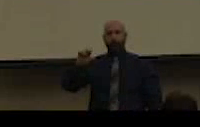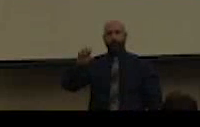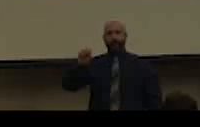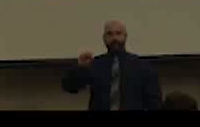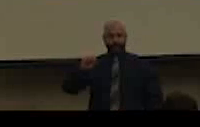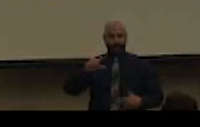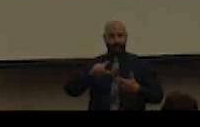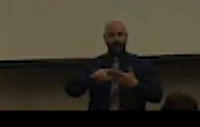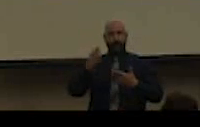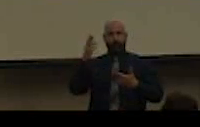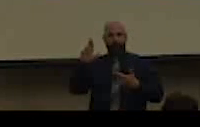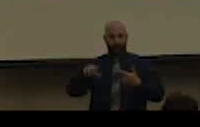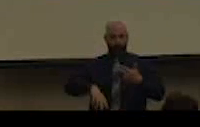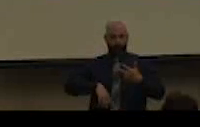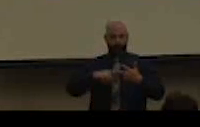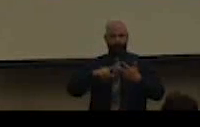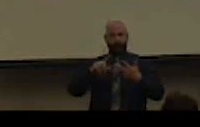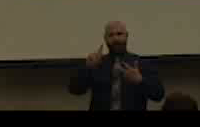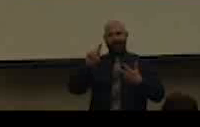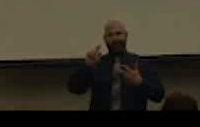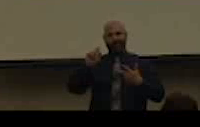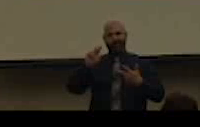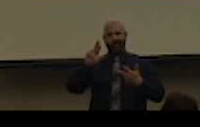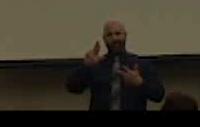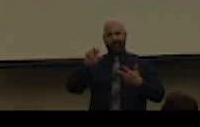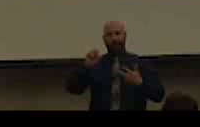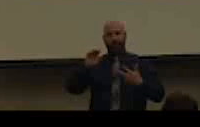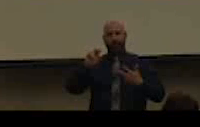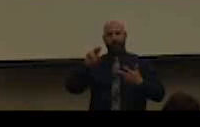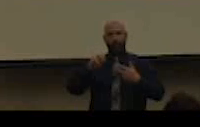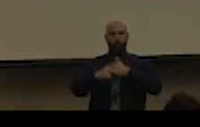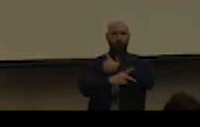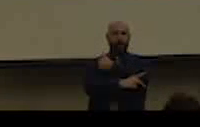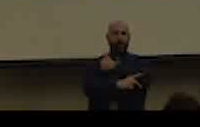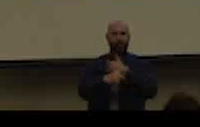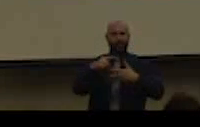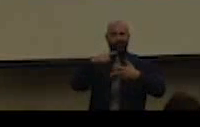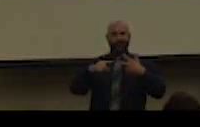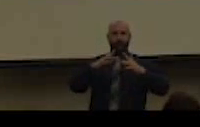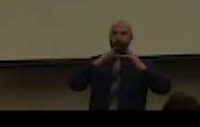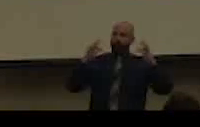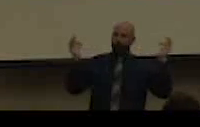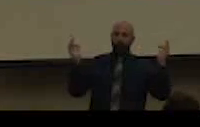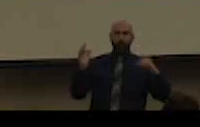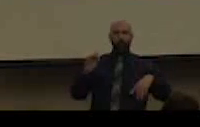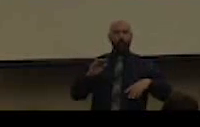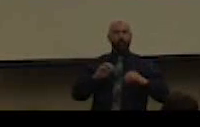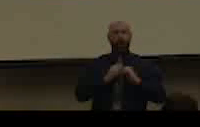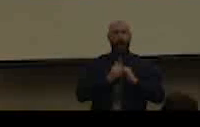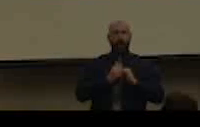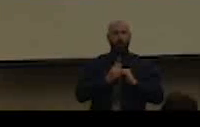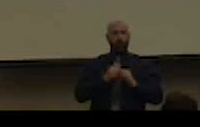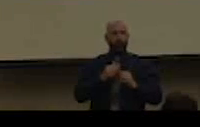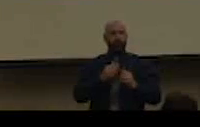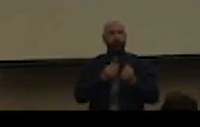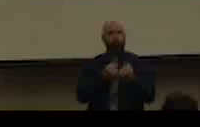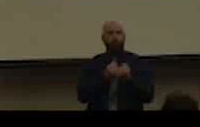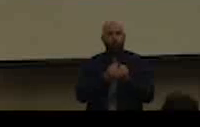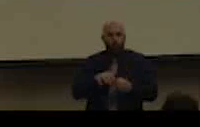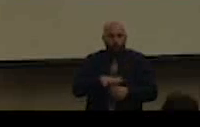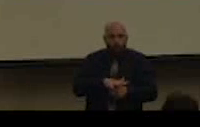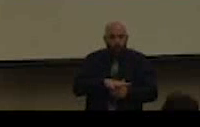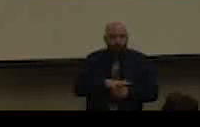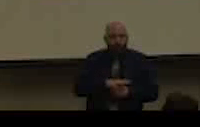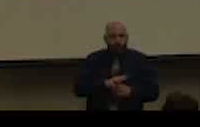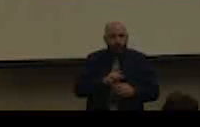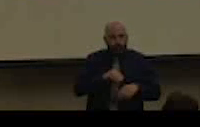found in all things education, positioning and supporting those locally to drive that change is best for kids. So Ready Starts are